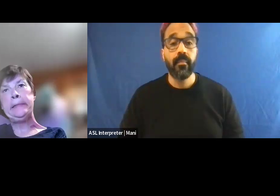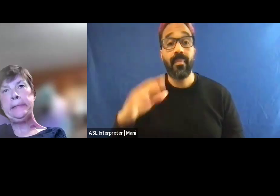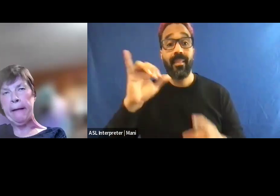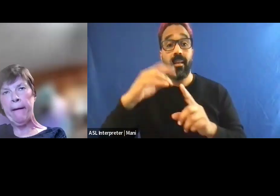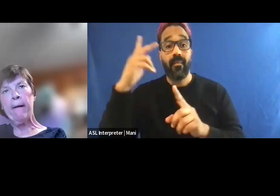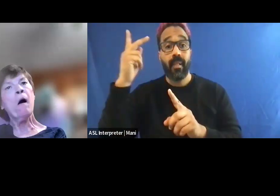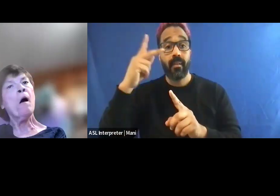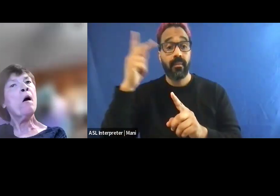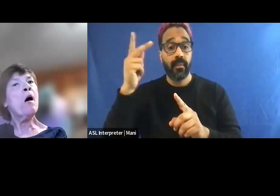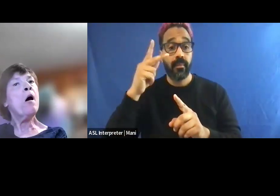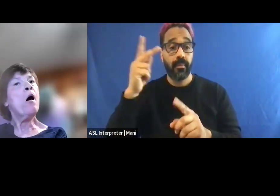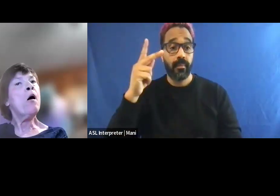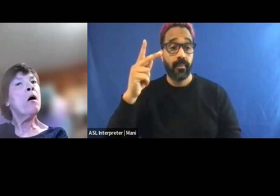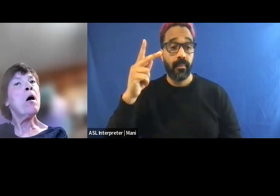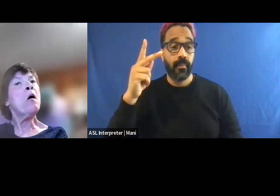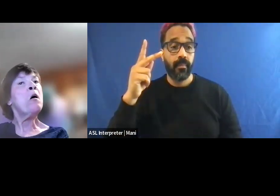consumer control.